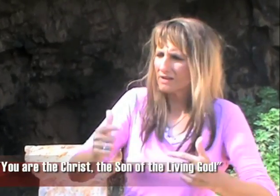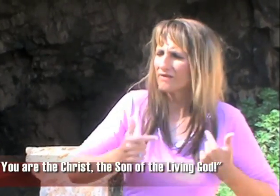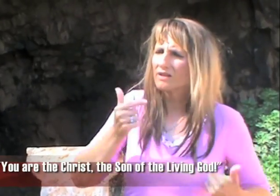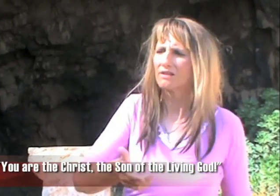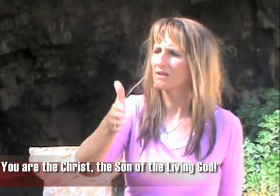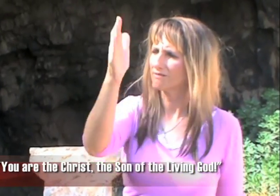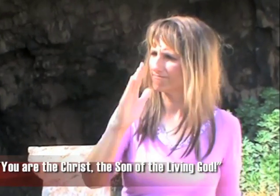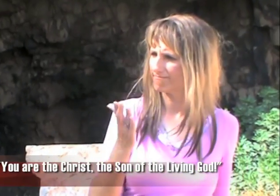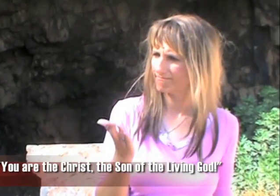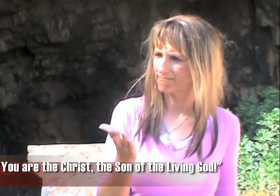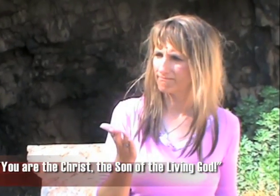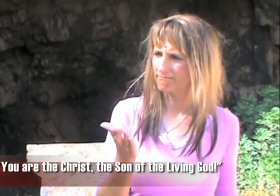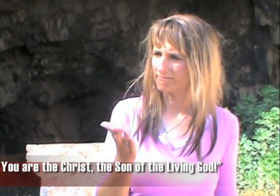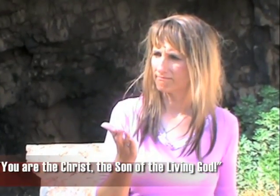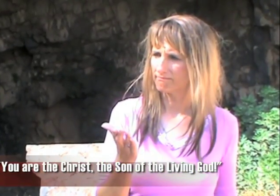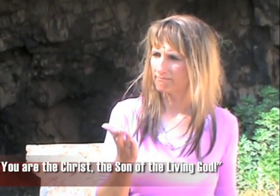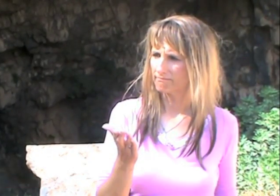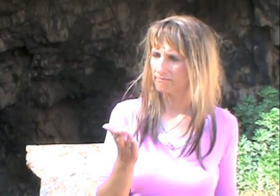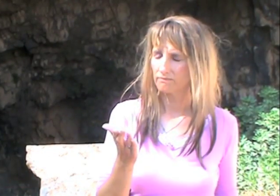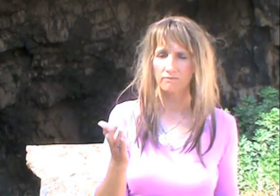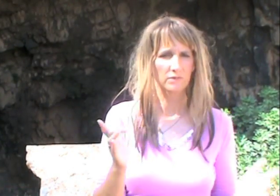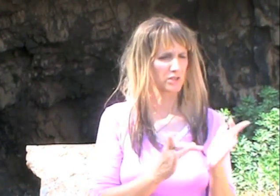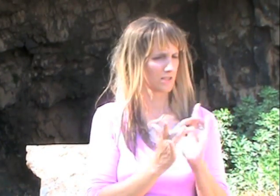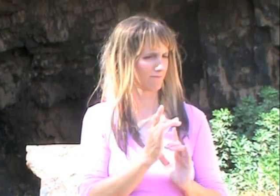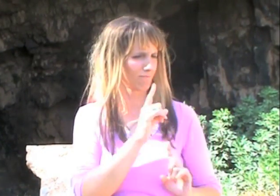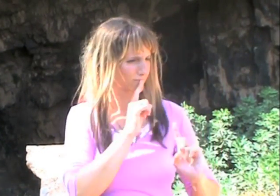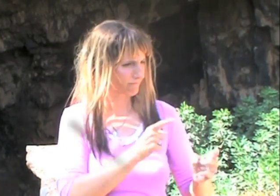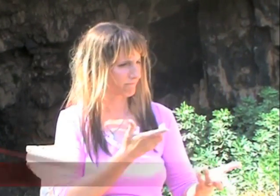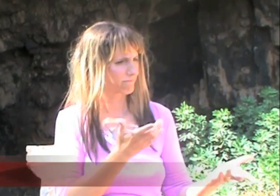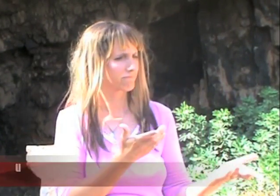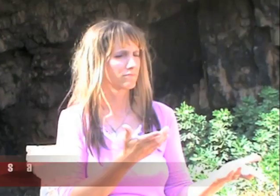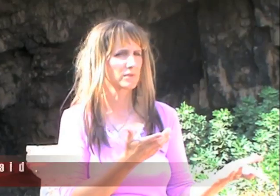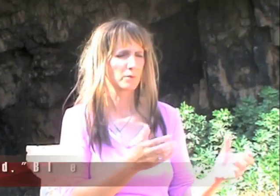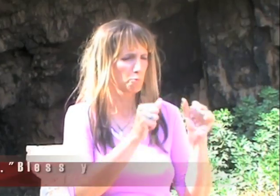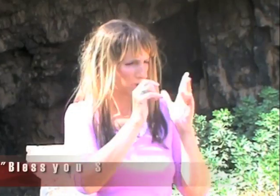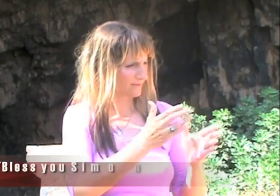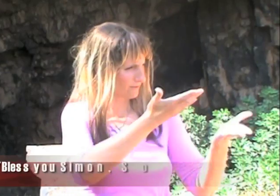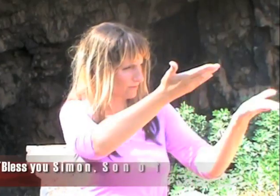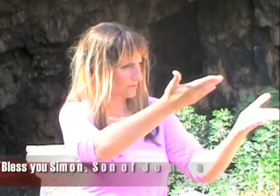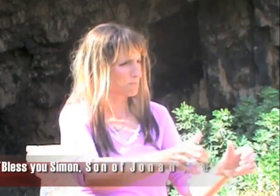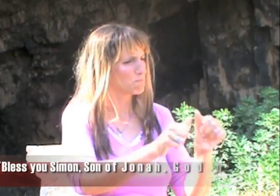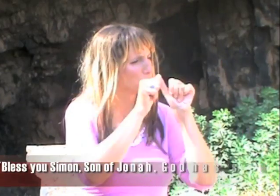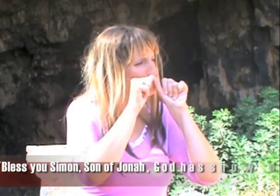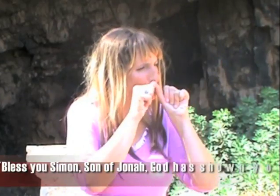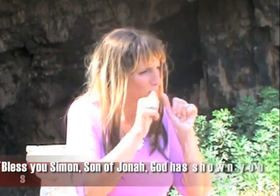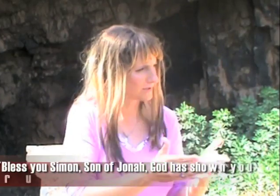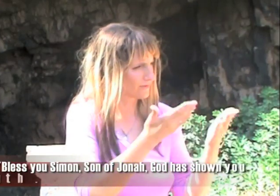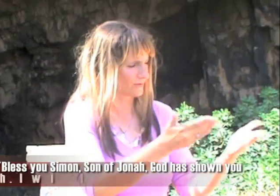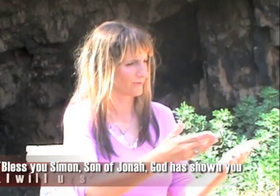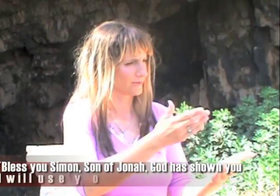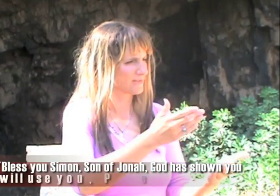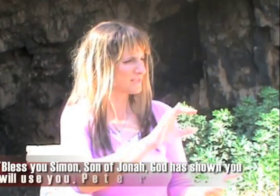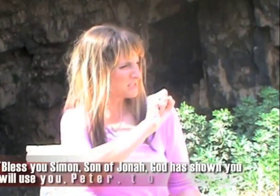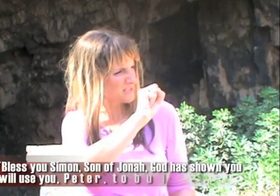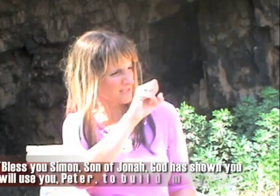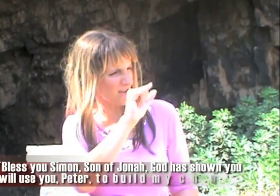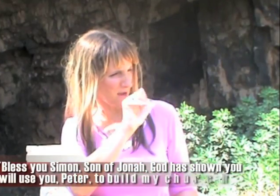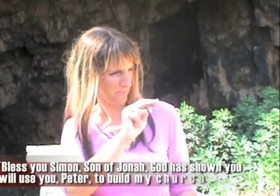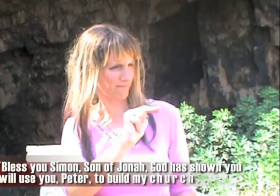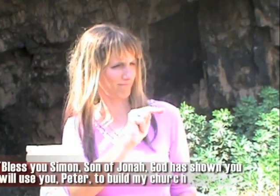of the living God." And Jesus replied, "Blessed are you, Simon, son of Jonah,